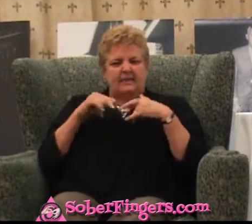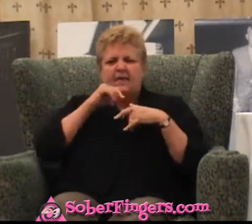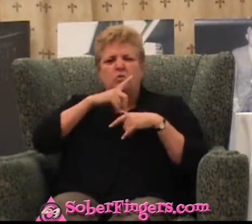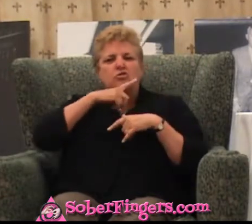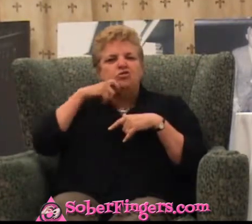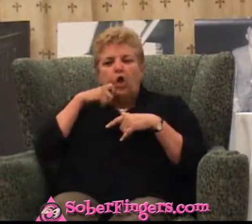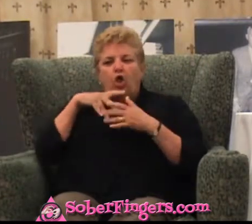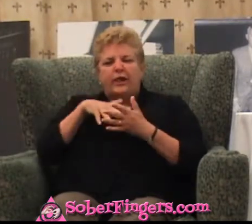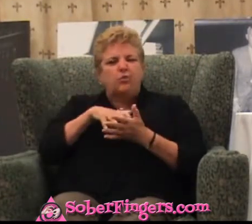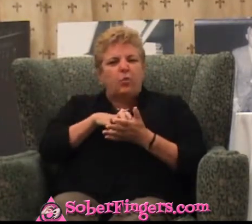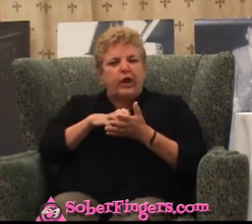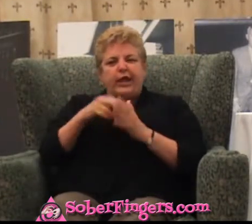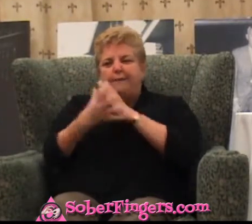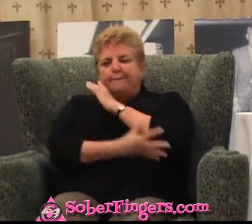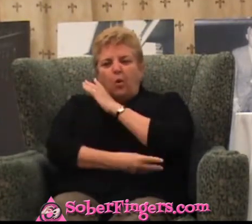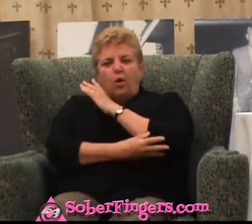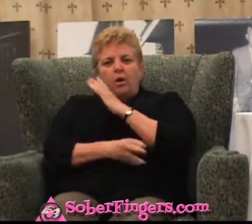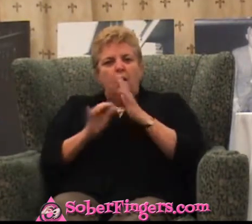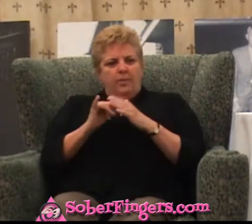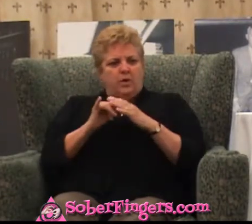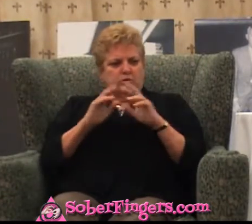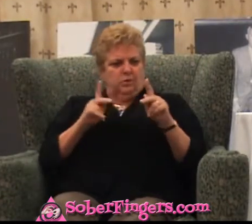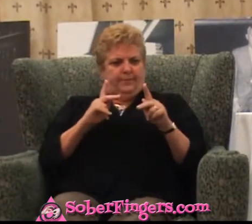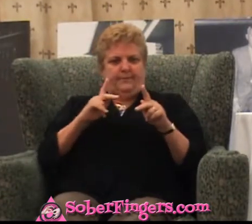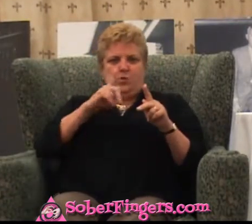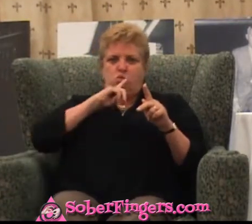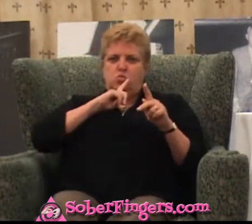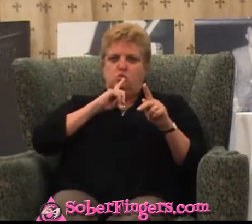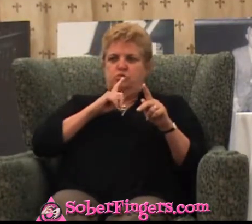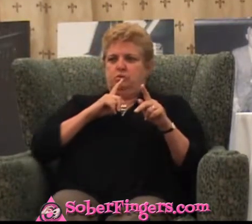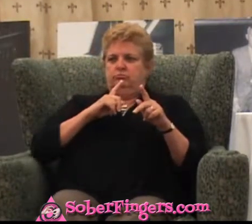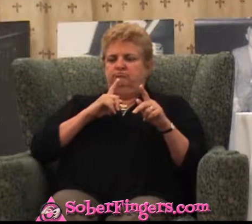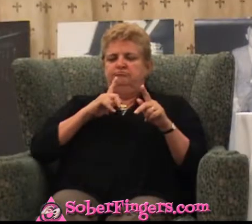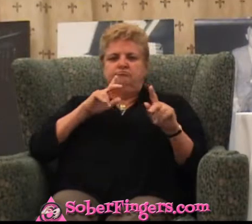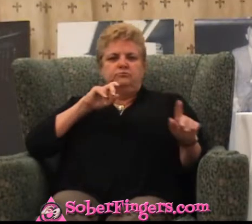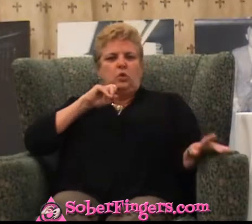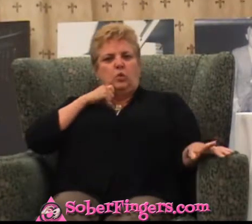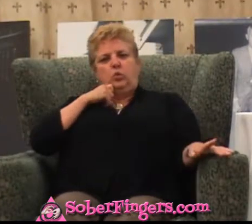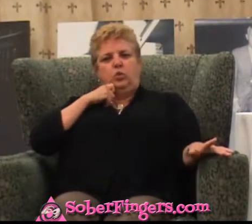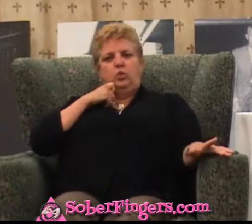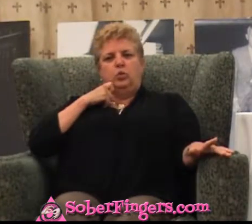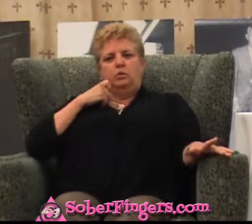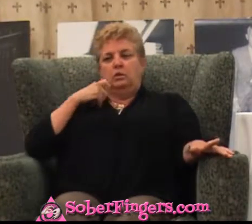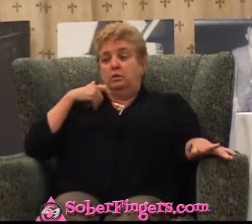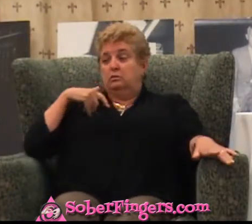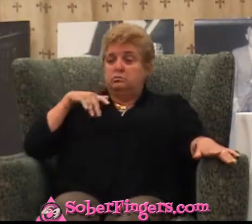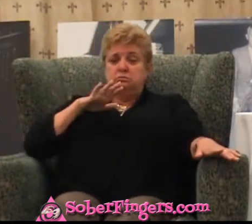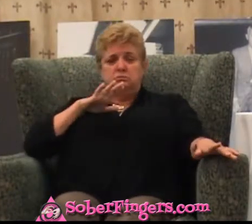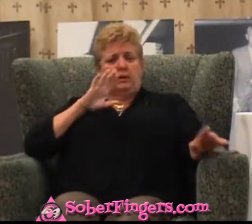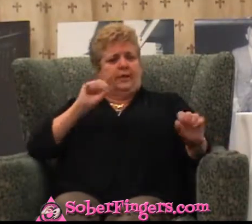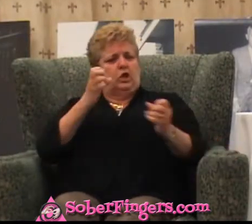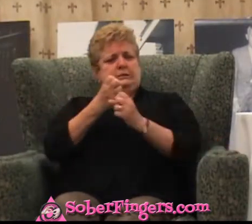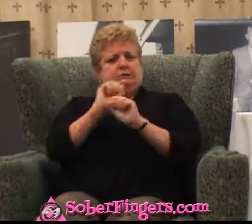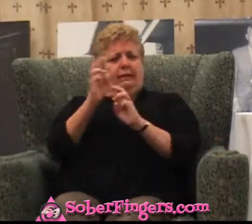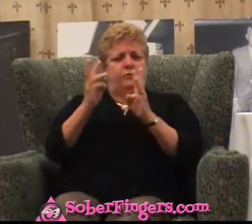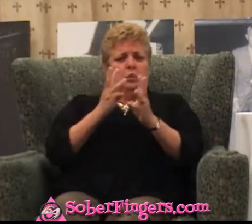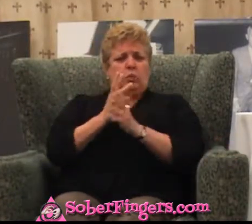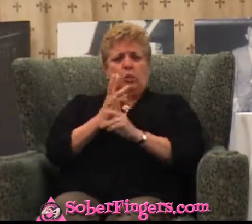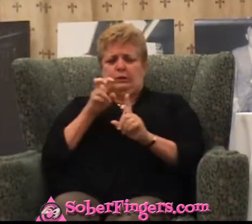They were guys who were suave and debonair, guys who would rescue the world and get the girl at the end of the story.